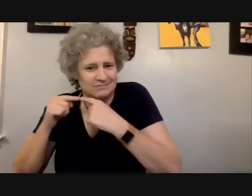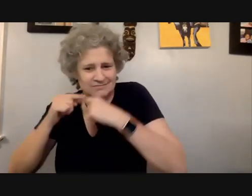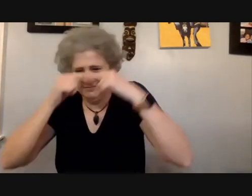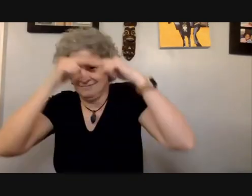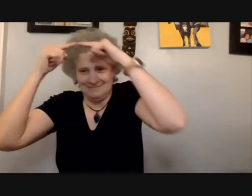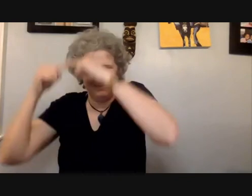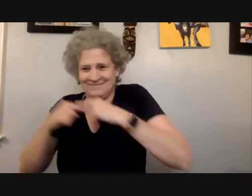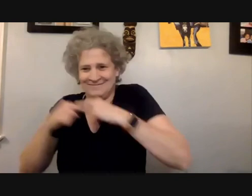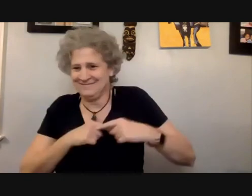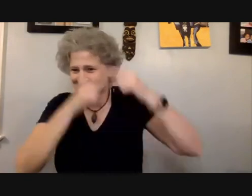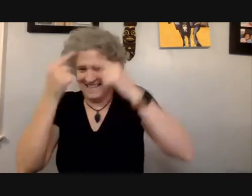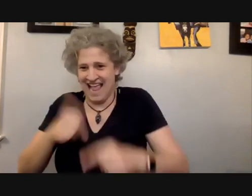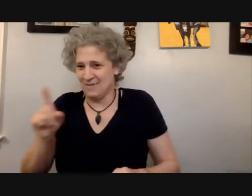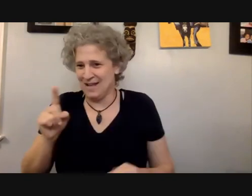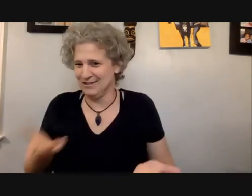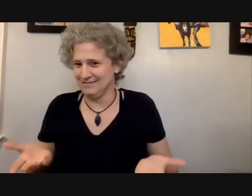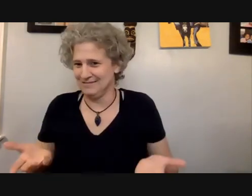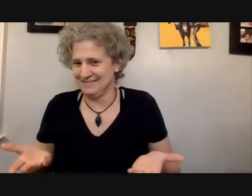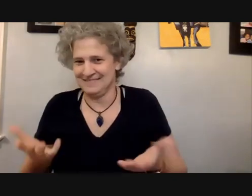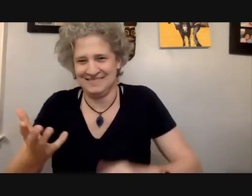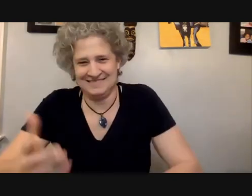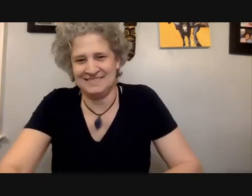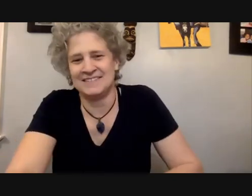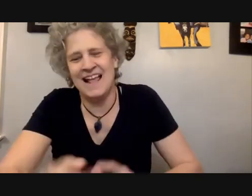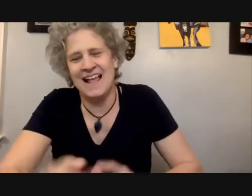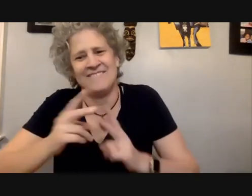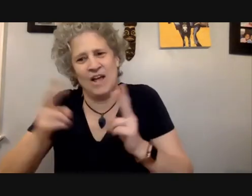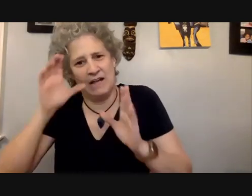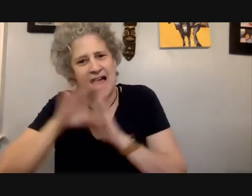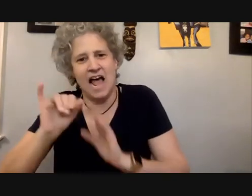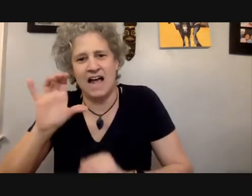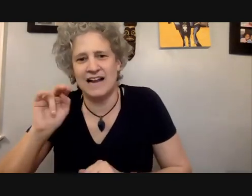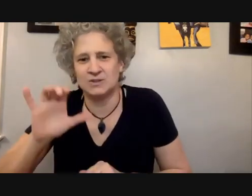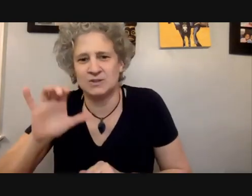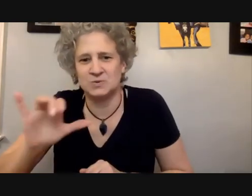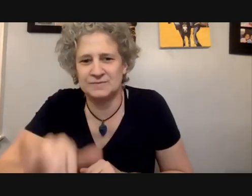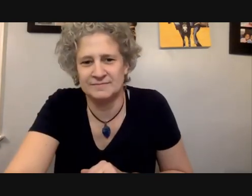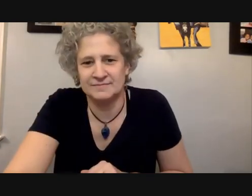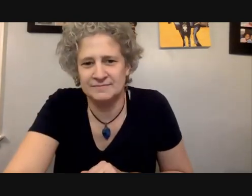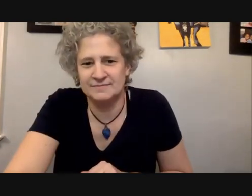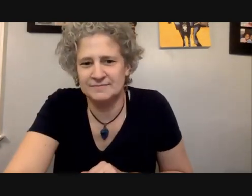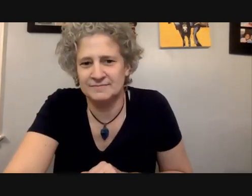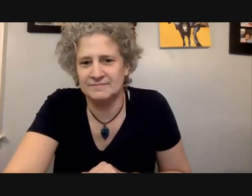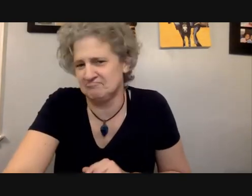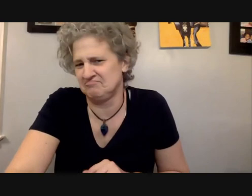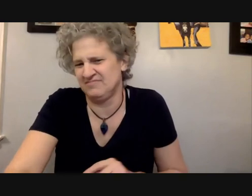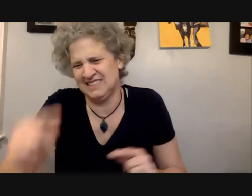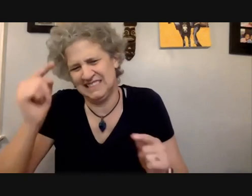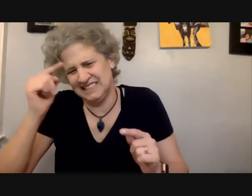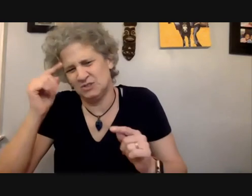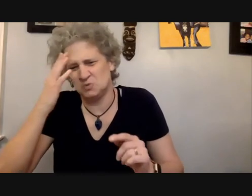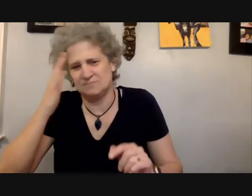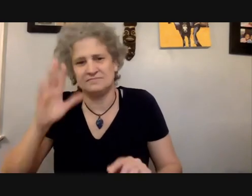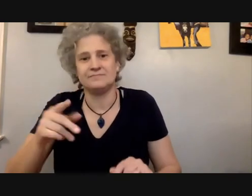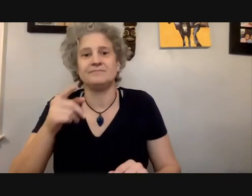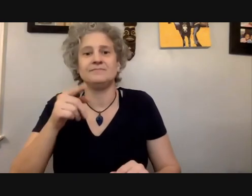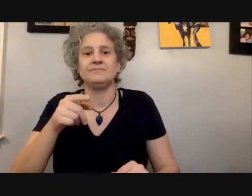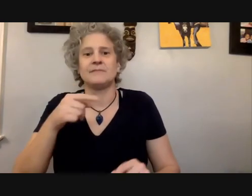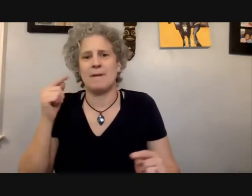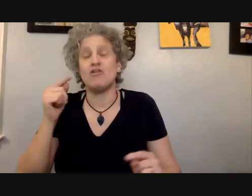pain. So you're going to move the sign to wherever the pain is located. Yeah, very iconic sign